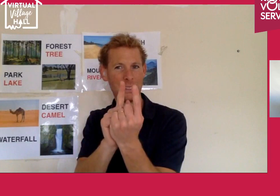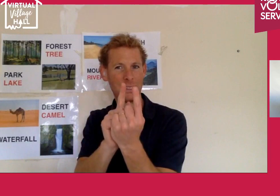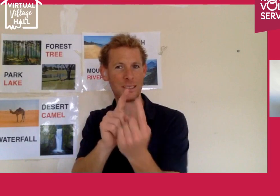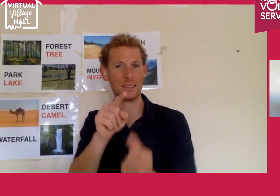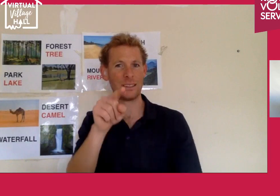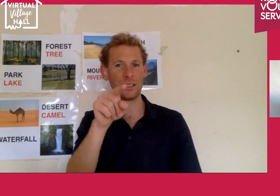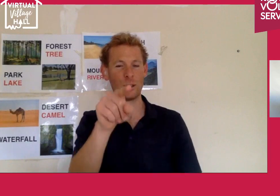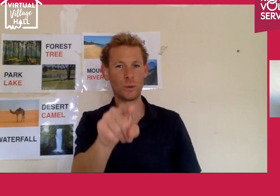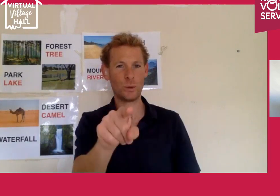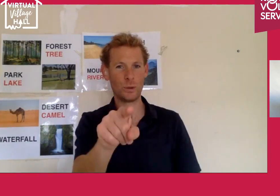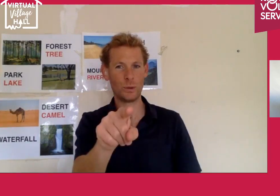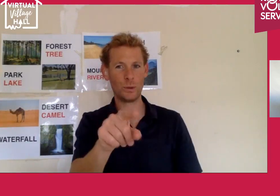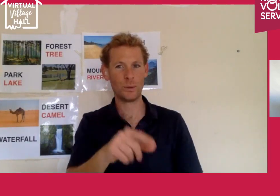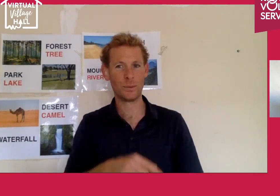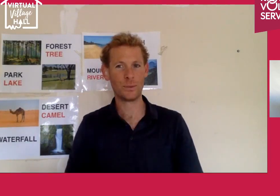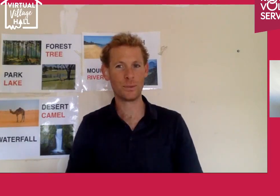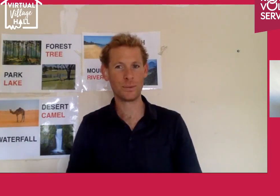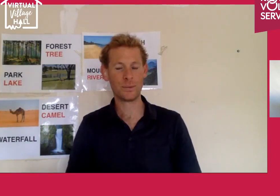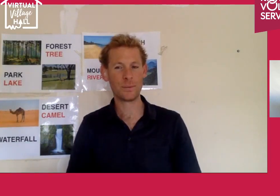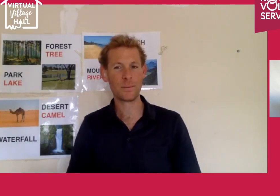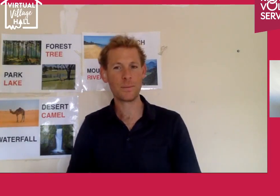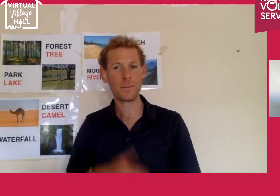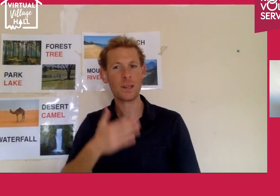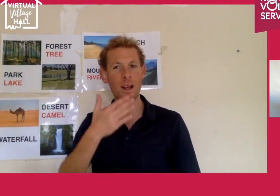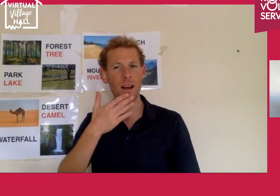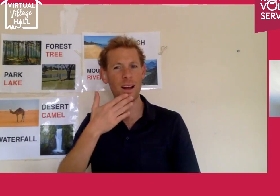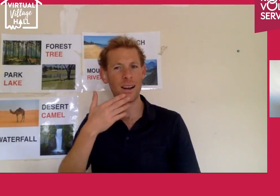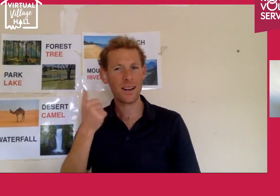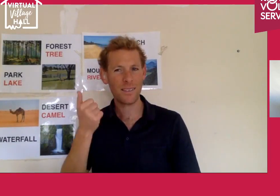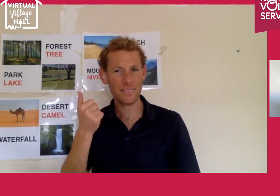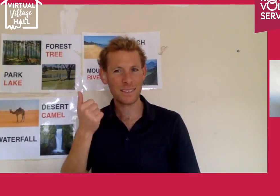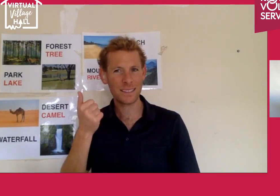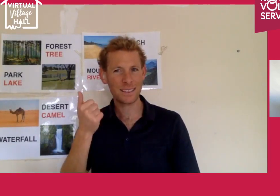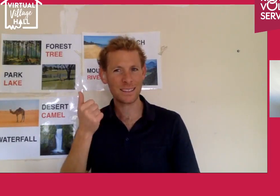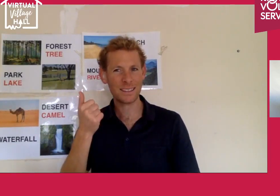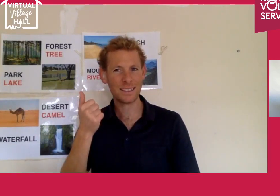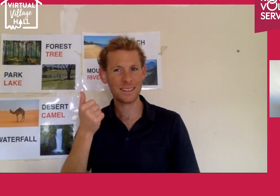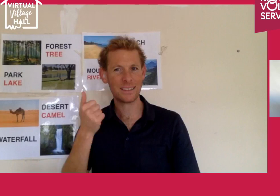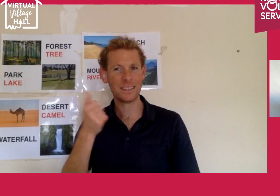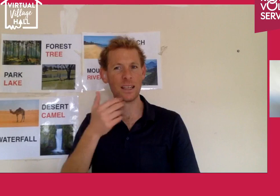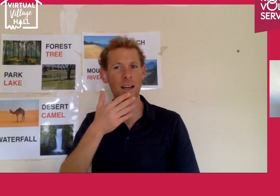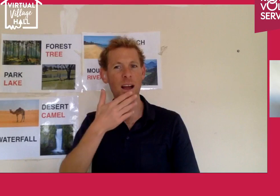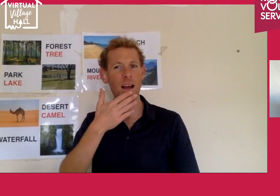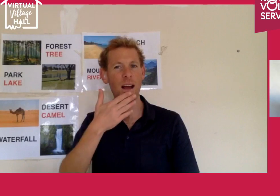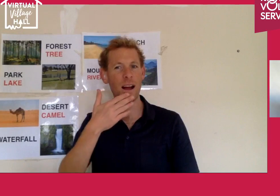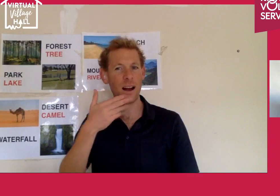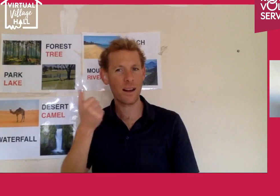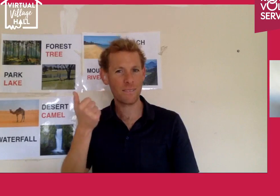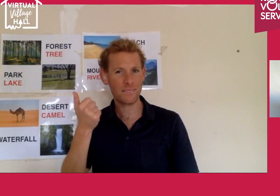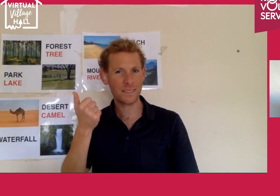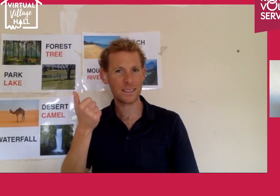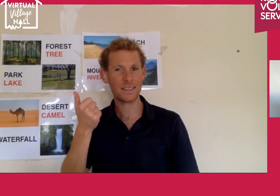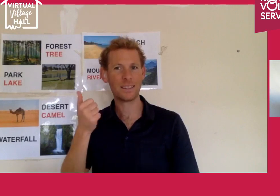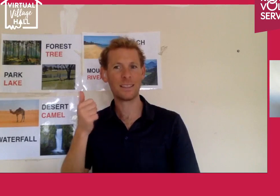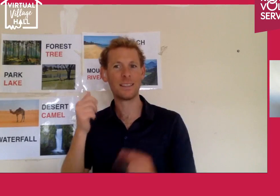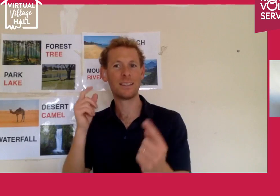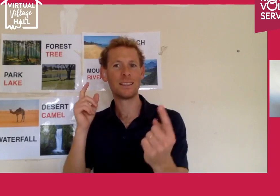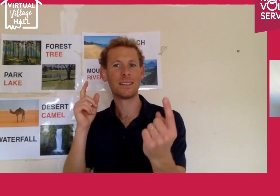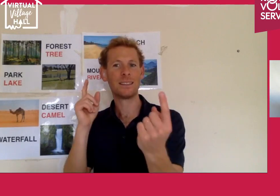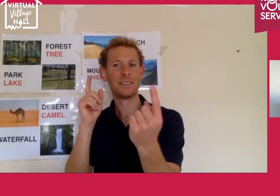meet you. So it's very similar, but that's just a regional difference. Lovely, lovely